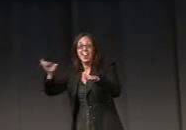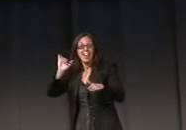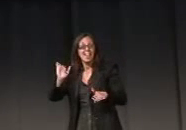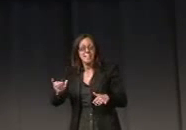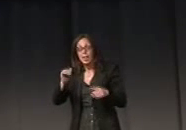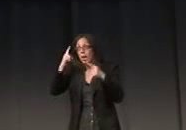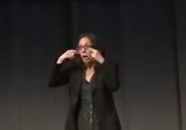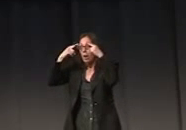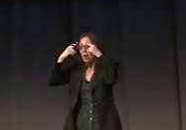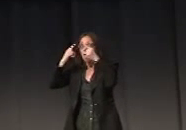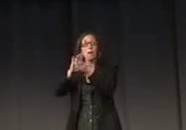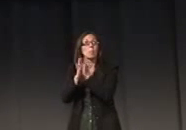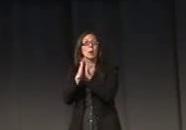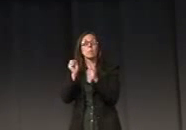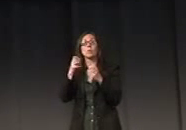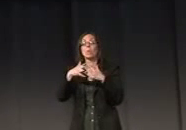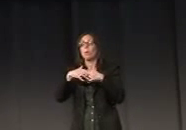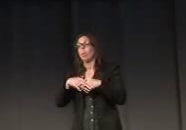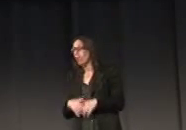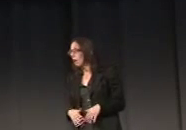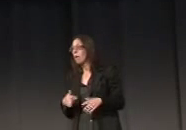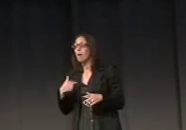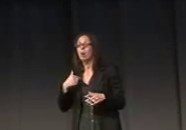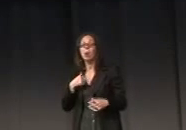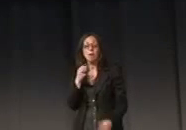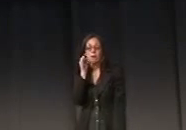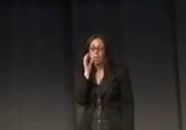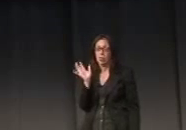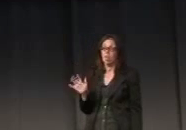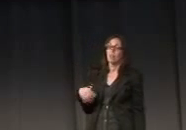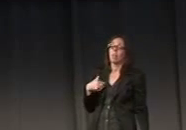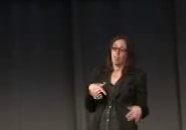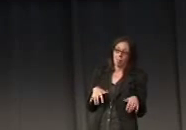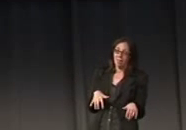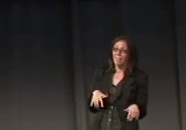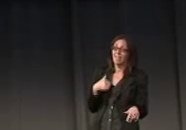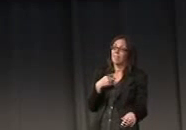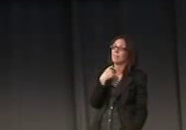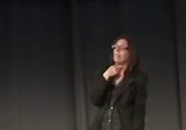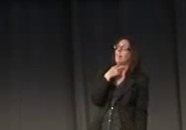the adolescent pot smoker ends up slumped, cramp-strewn, and paralyzed in his chair.